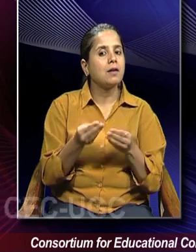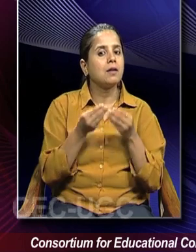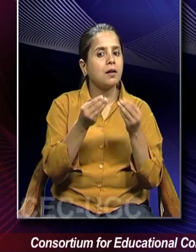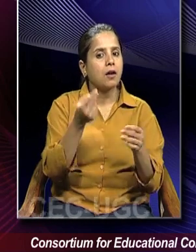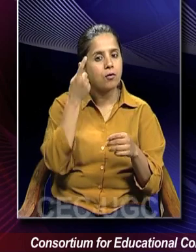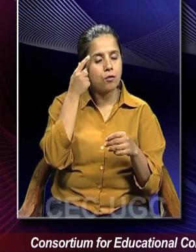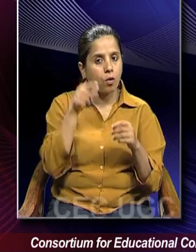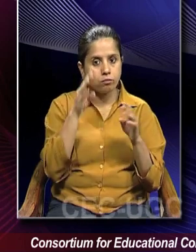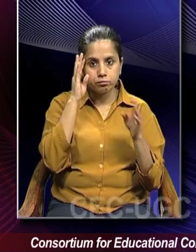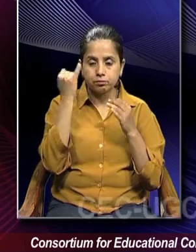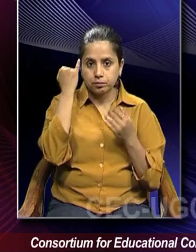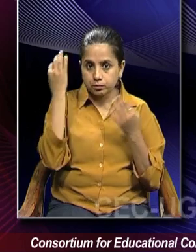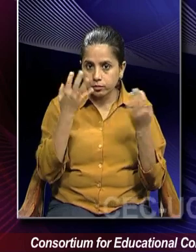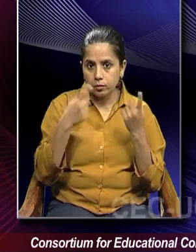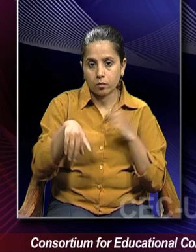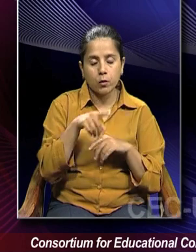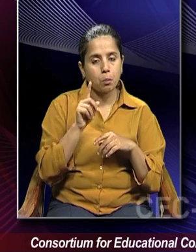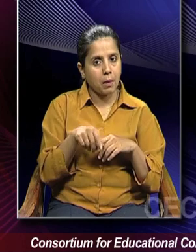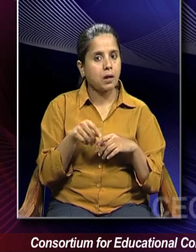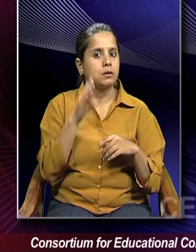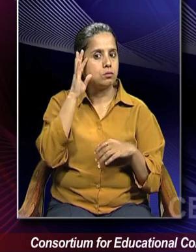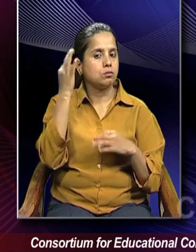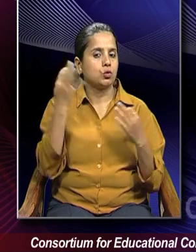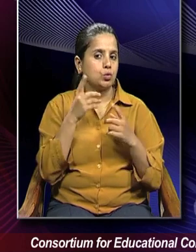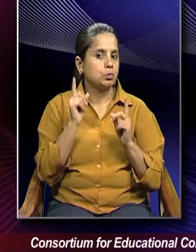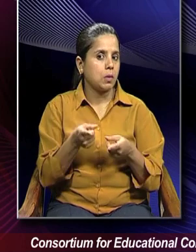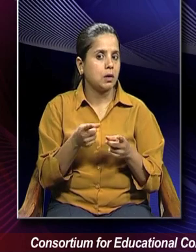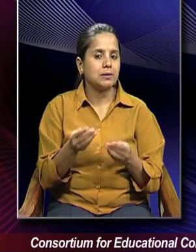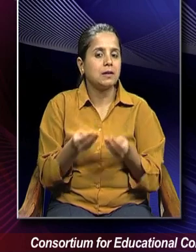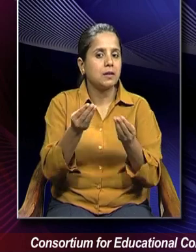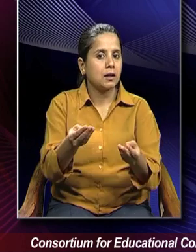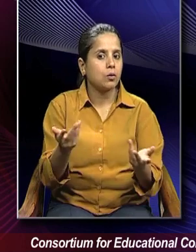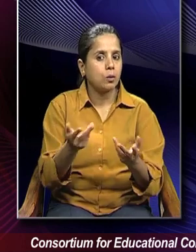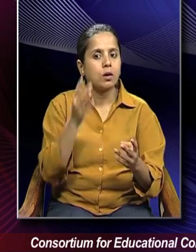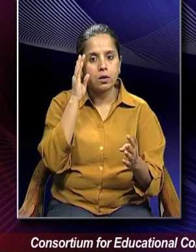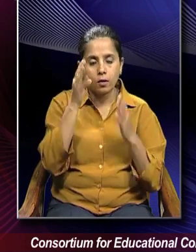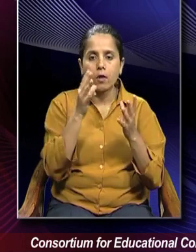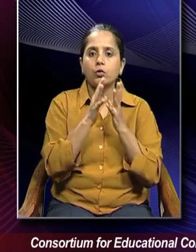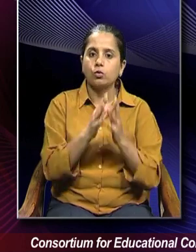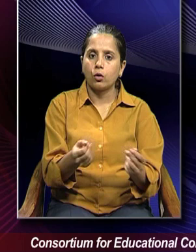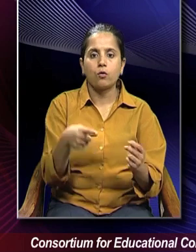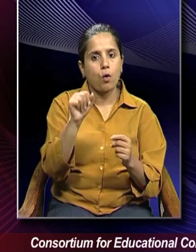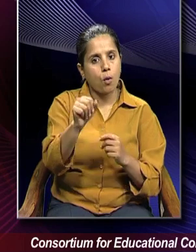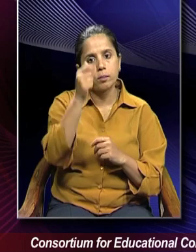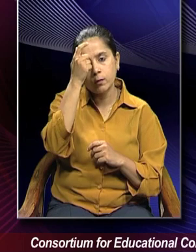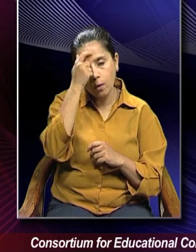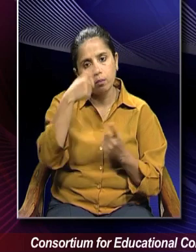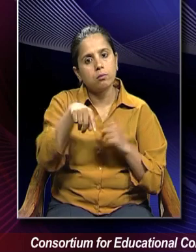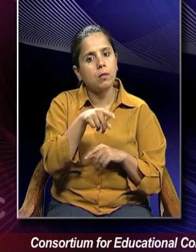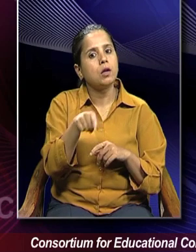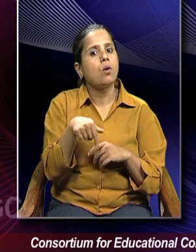directions, forward engineering leads to creative solutions. So, it is giving you the creative solutions to your problems which you are